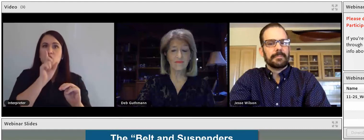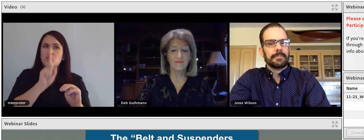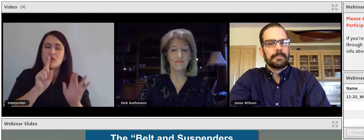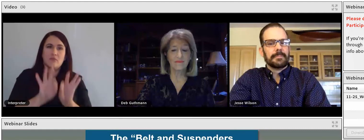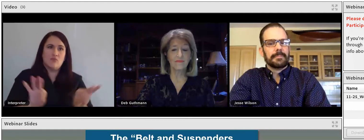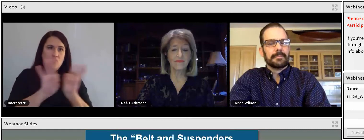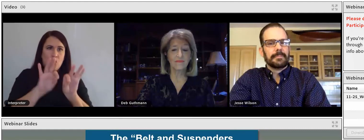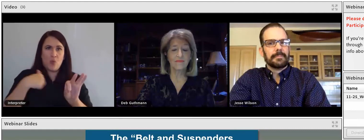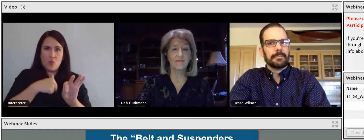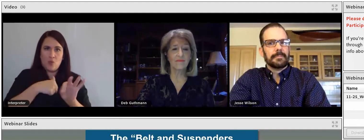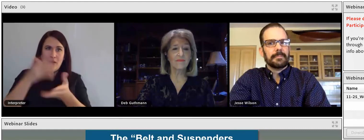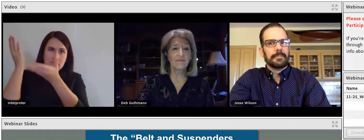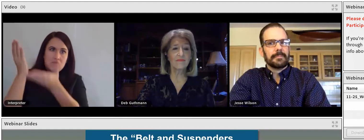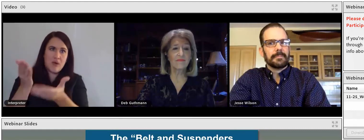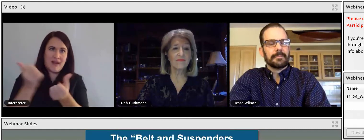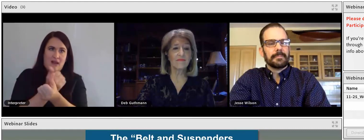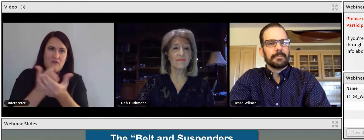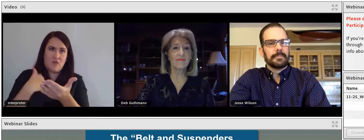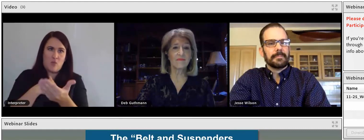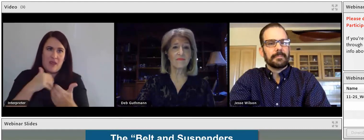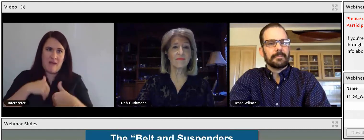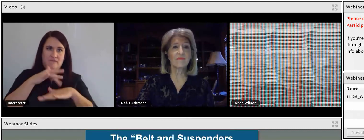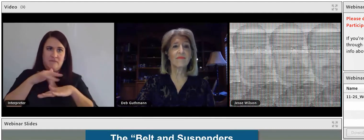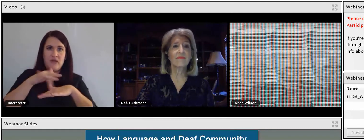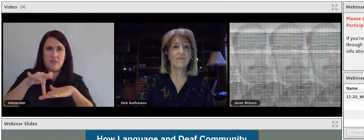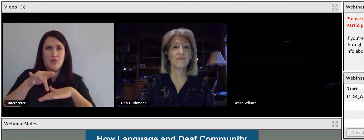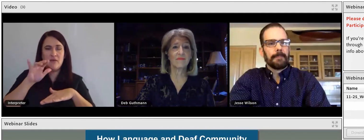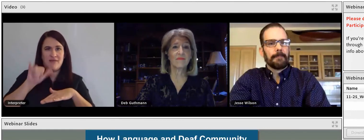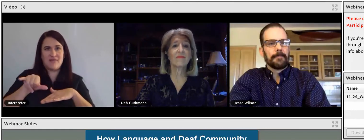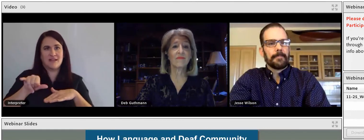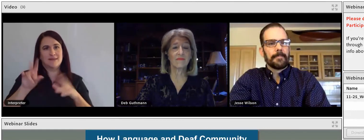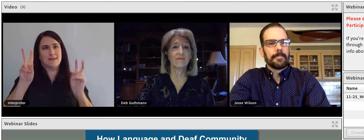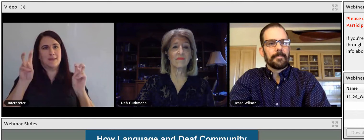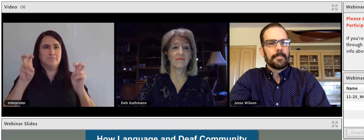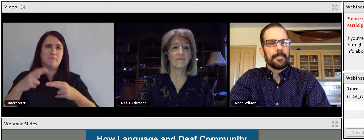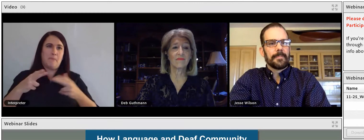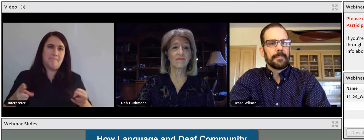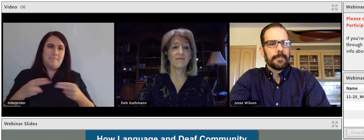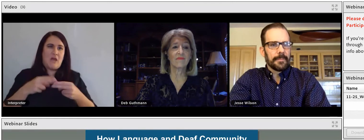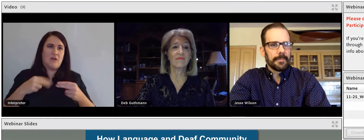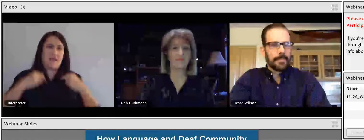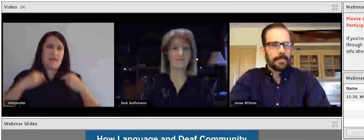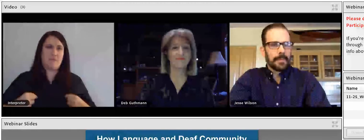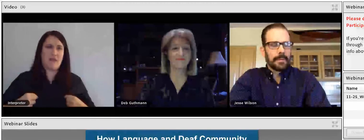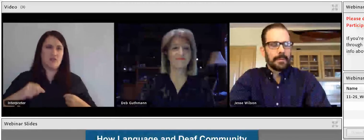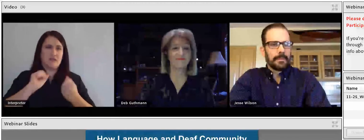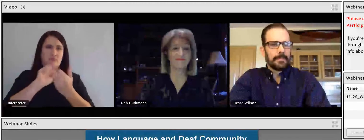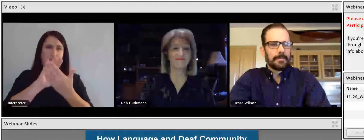bring to bear all the resources that we have, and that's considered the belt and suspenders approach.